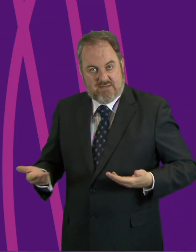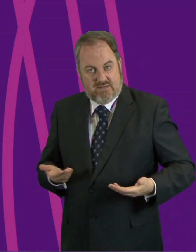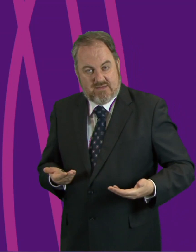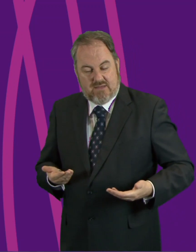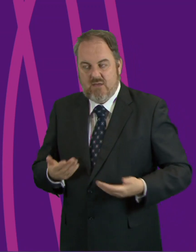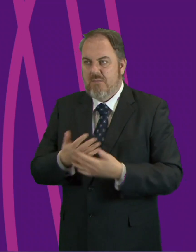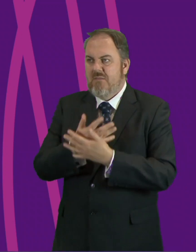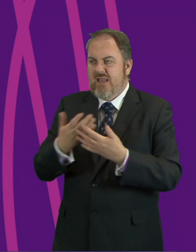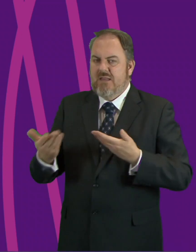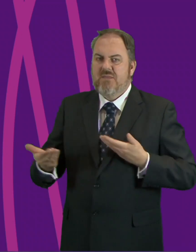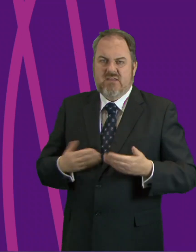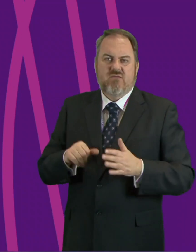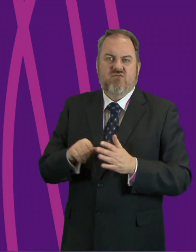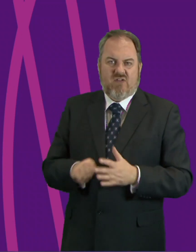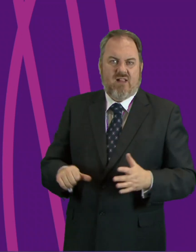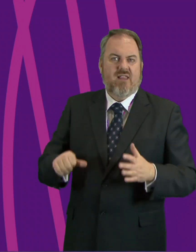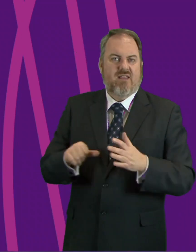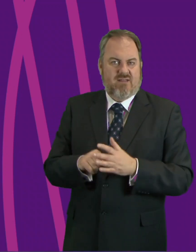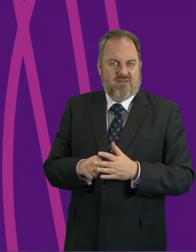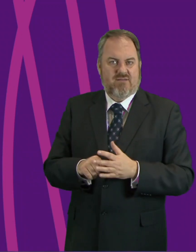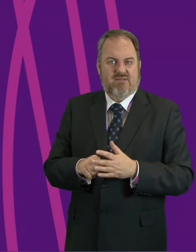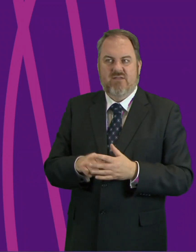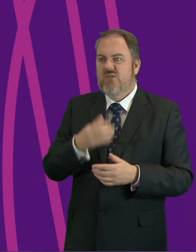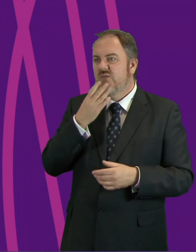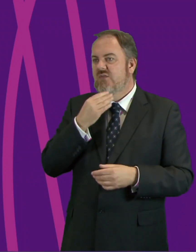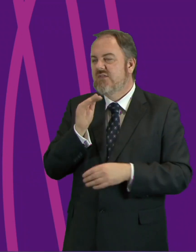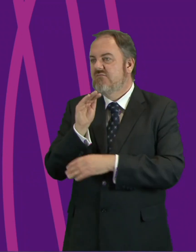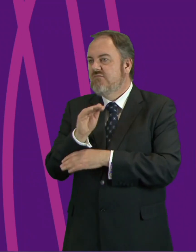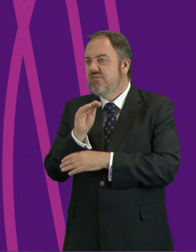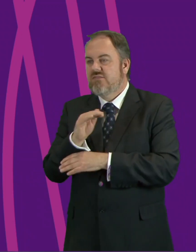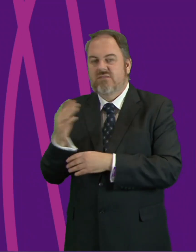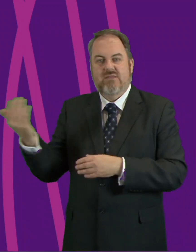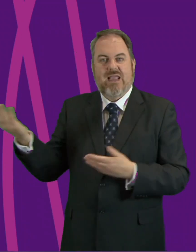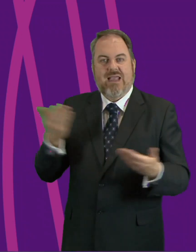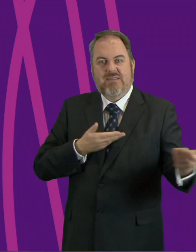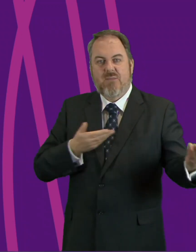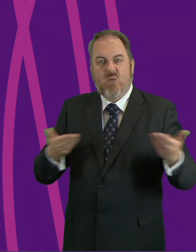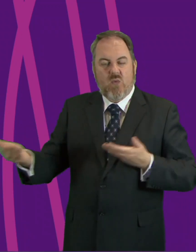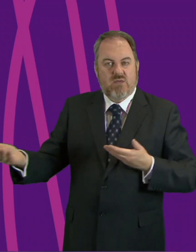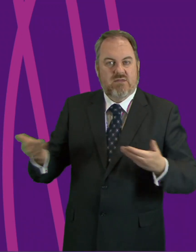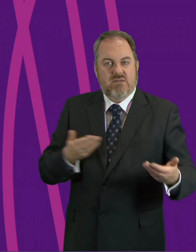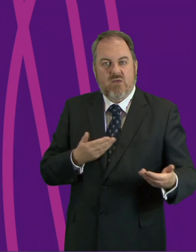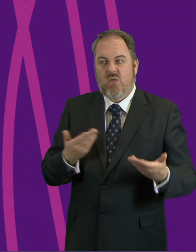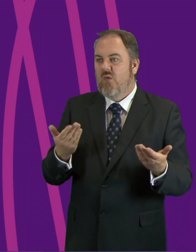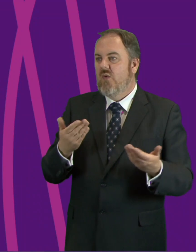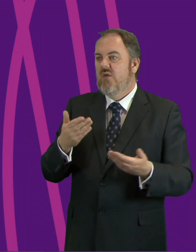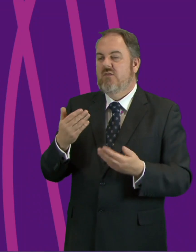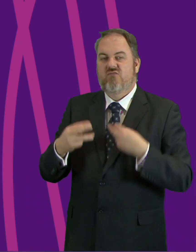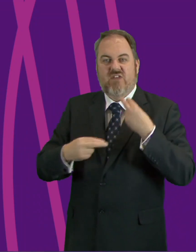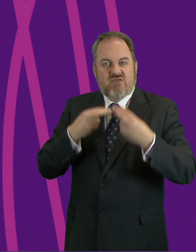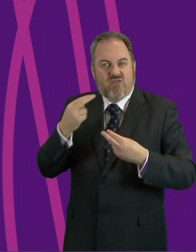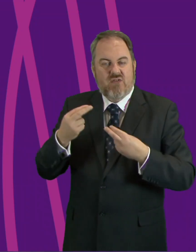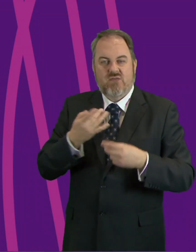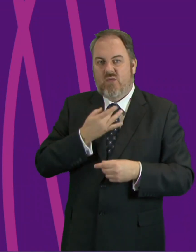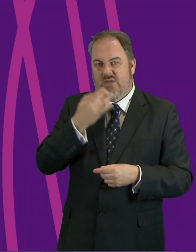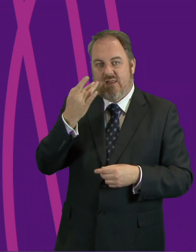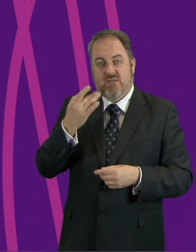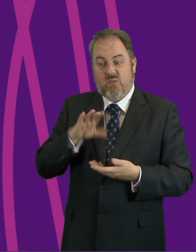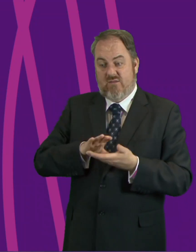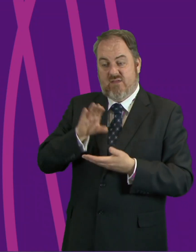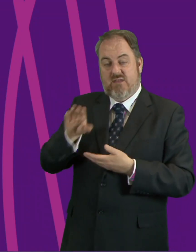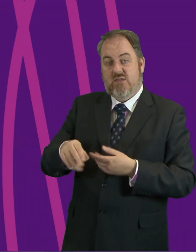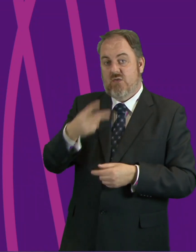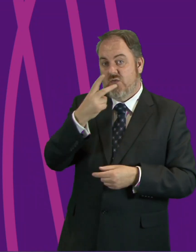food businesses, particularly those dependent on exports and the hospitality trade. So we're providing nearly £23 million specifically